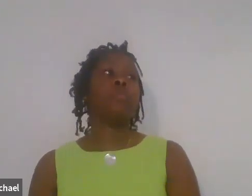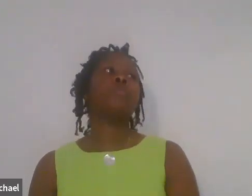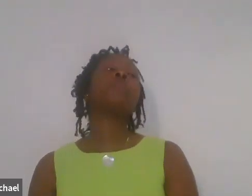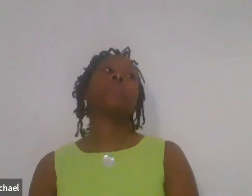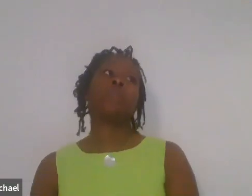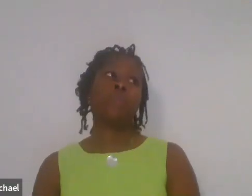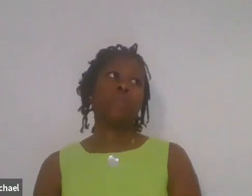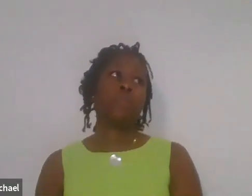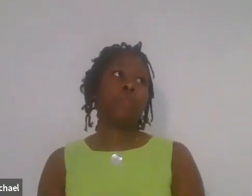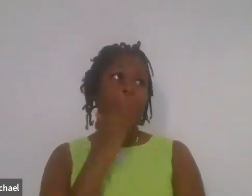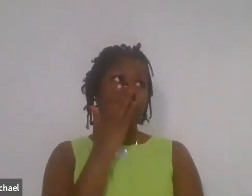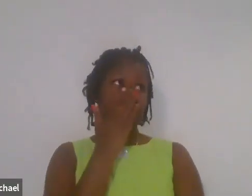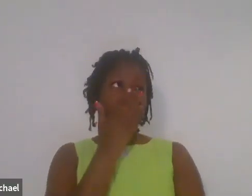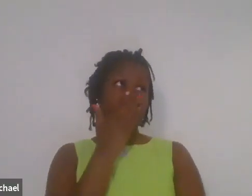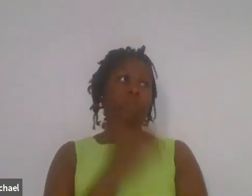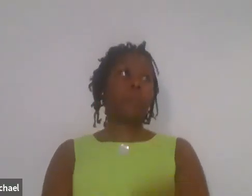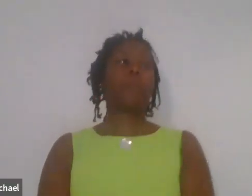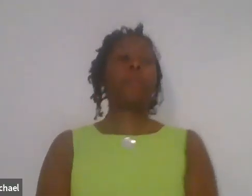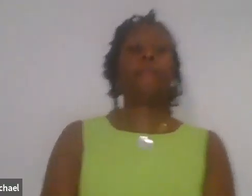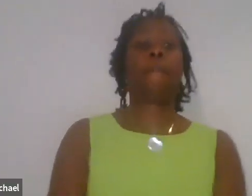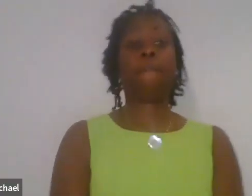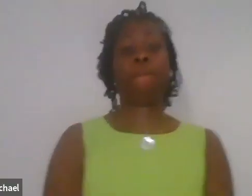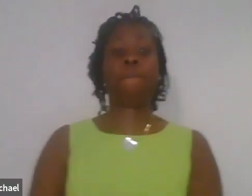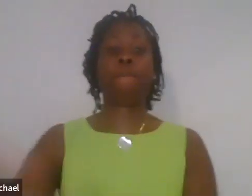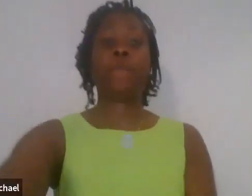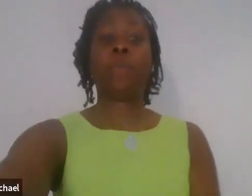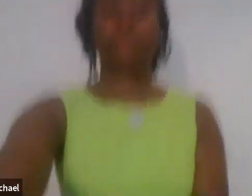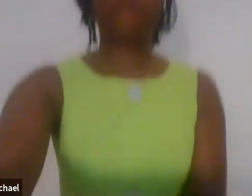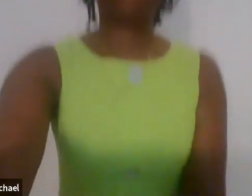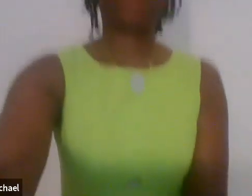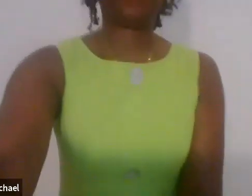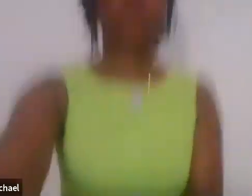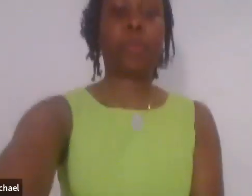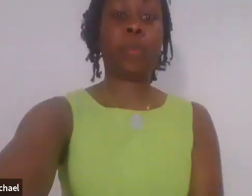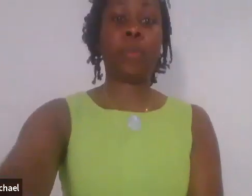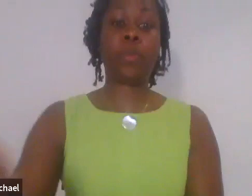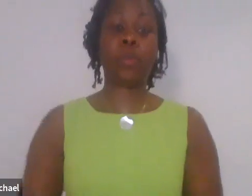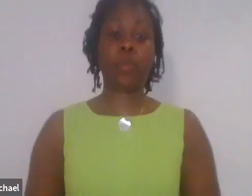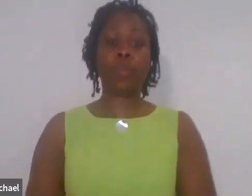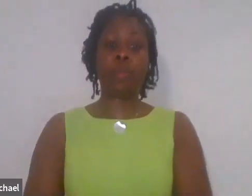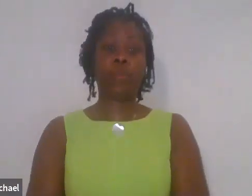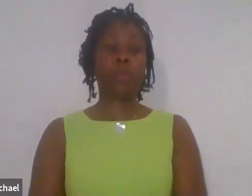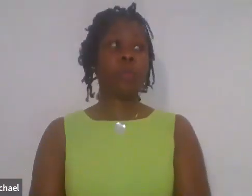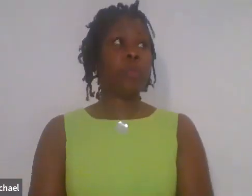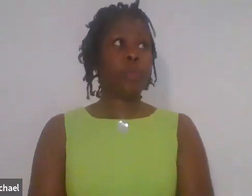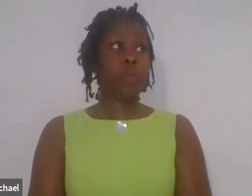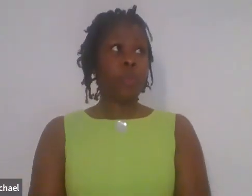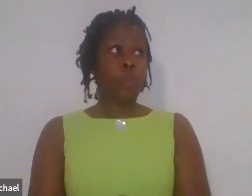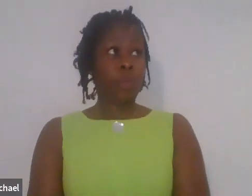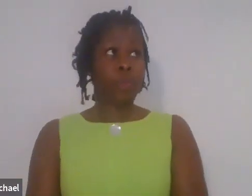job that I have been allocated? So for this session, one of the things that we're going to make sure we do is